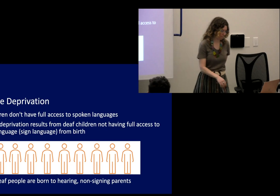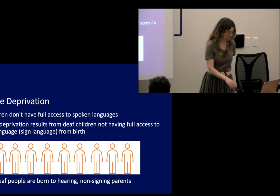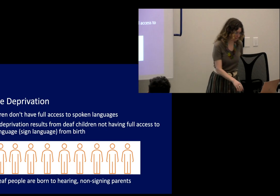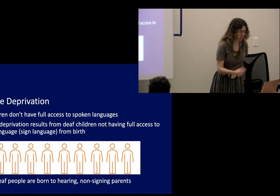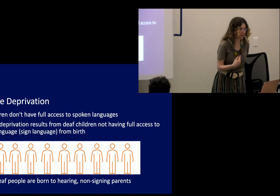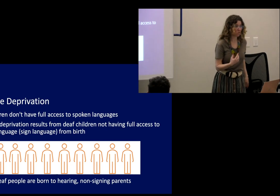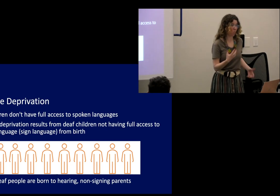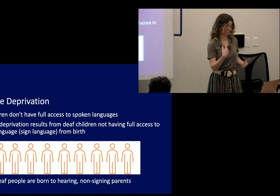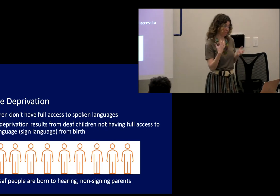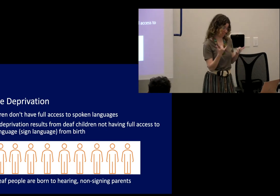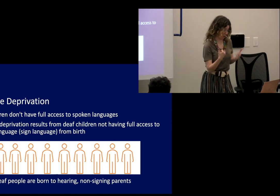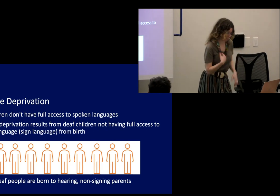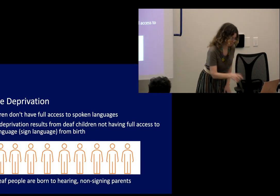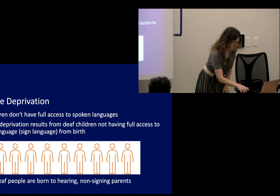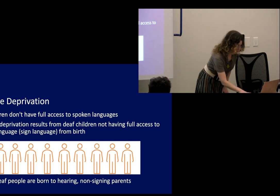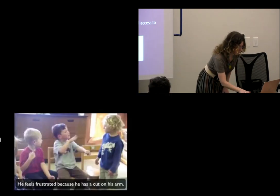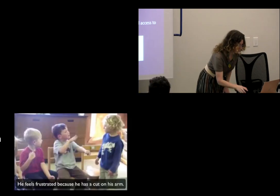this is such a significant lapse.